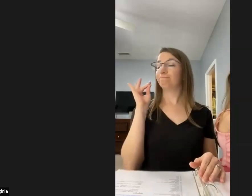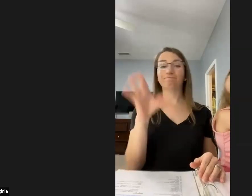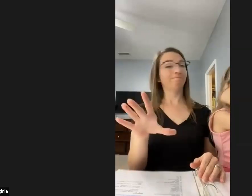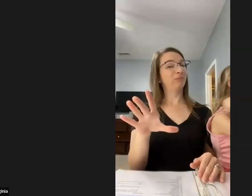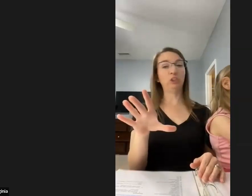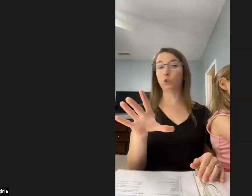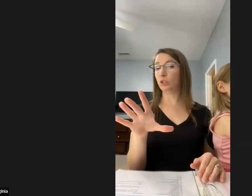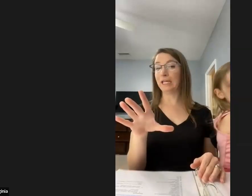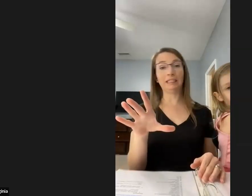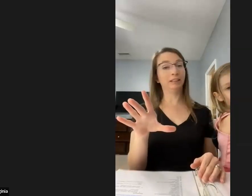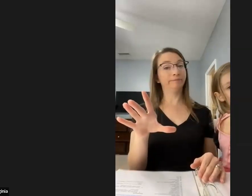don't like,